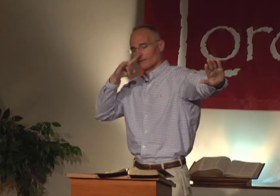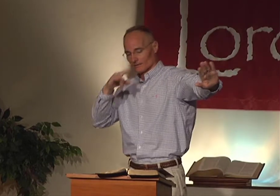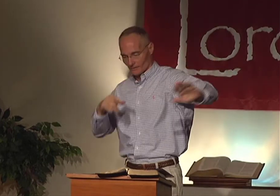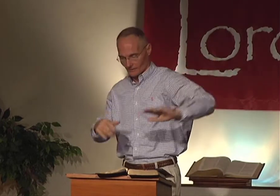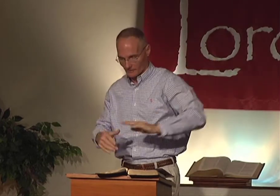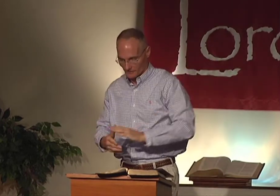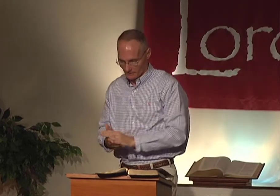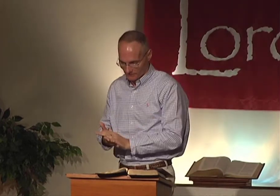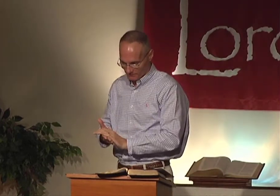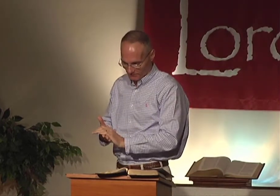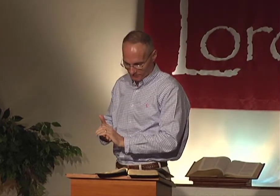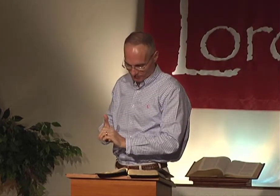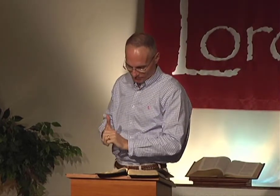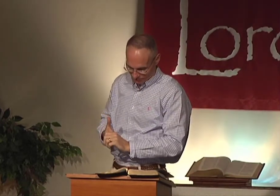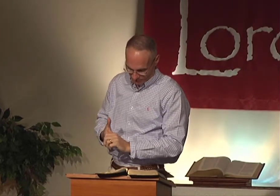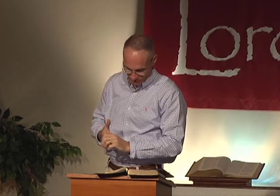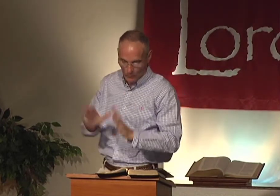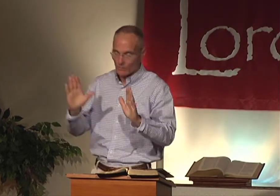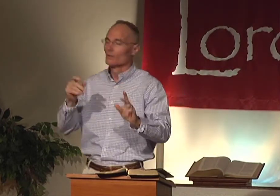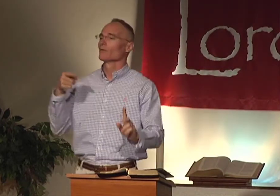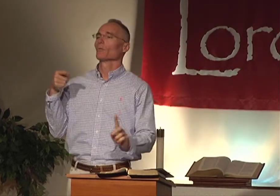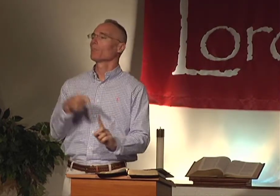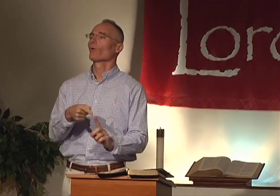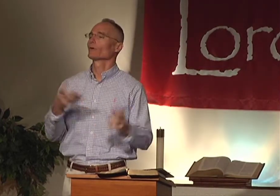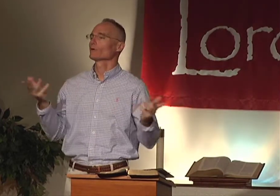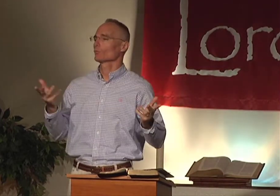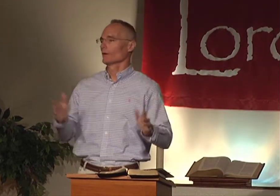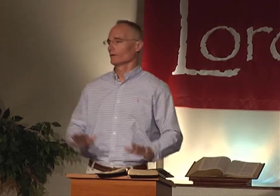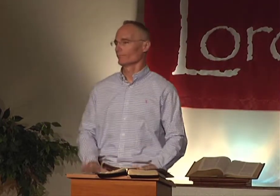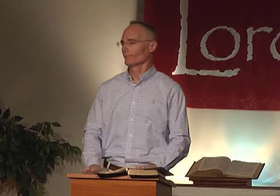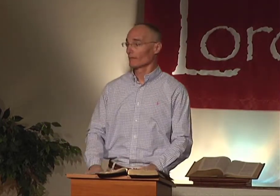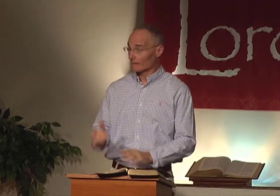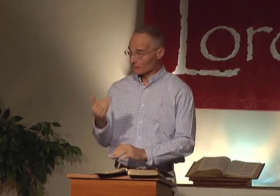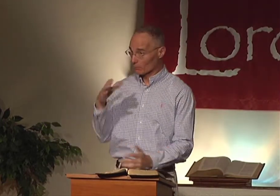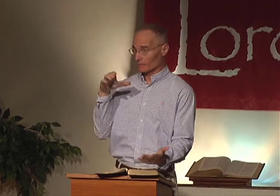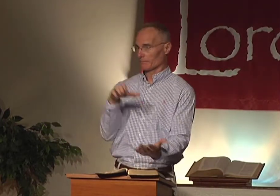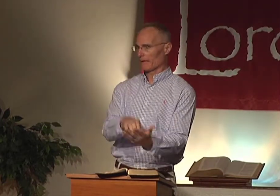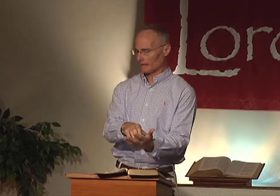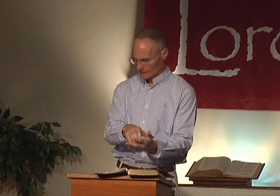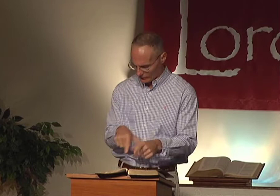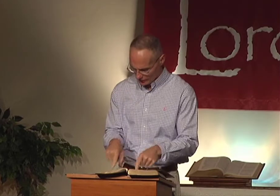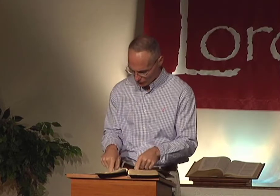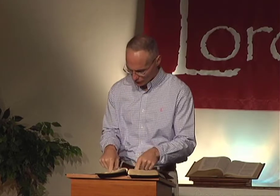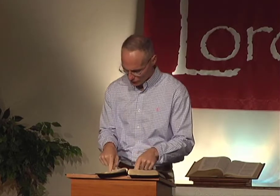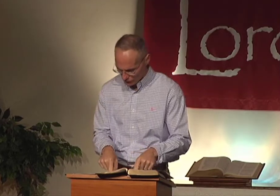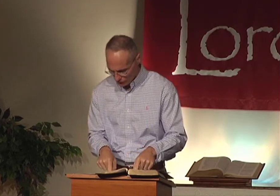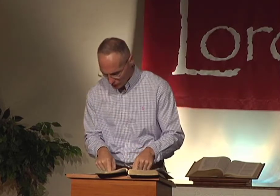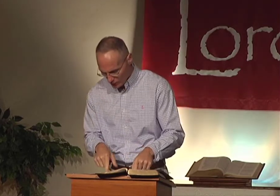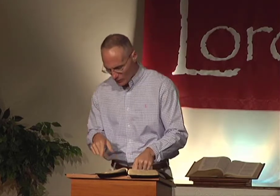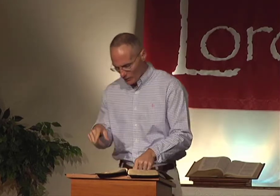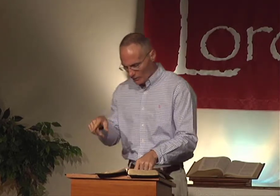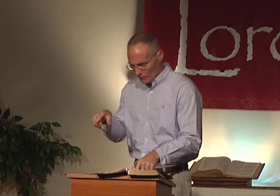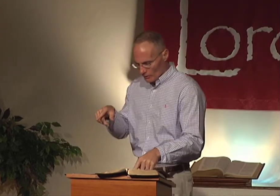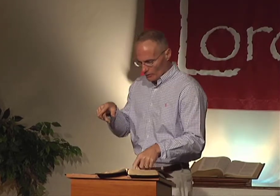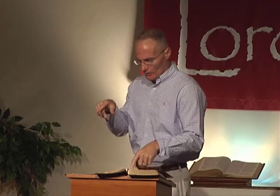But I care about my kids. So the point here is what? In this passage, what is the point?